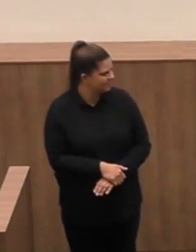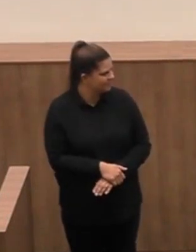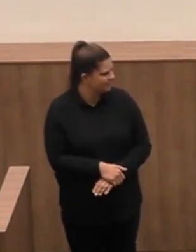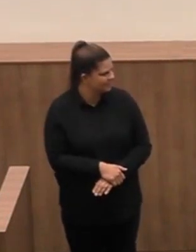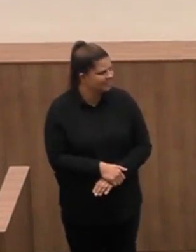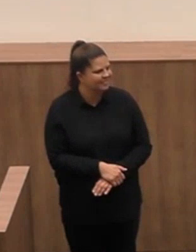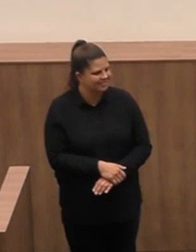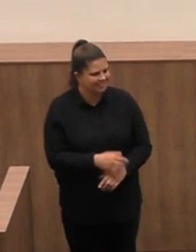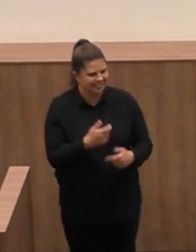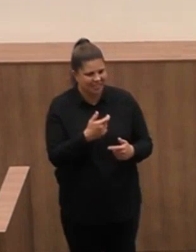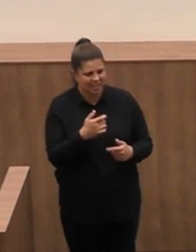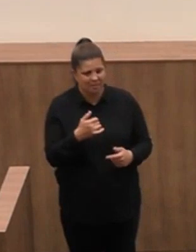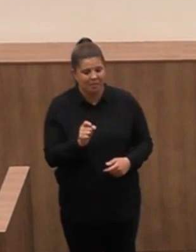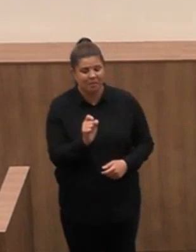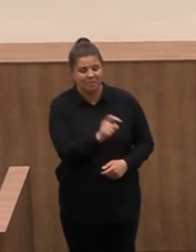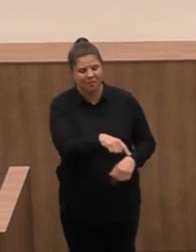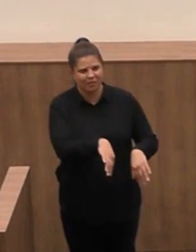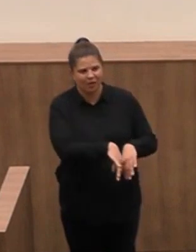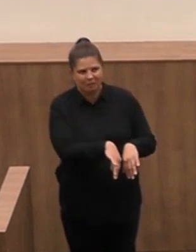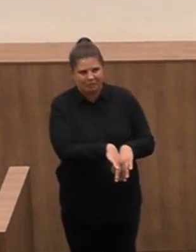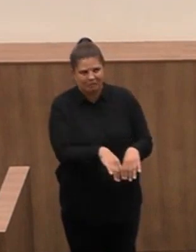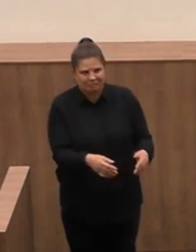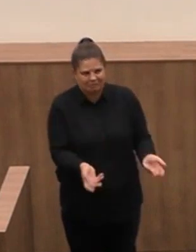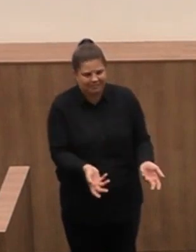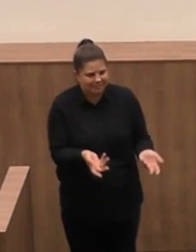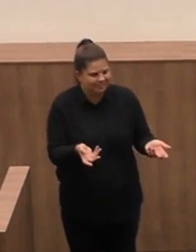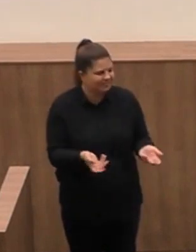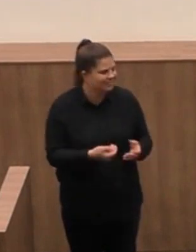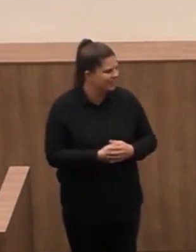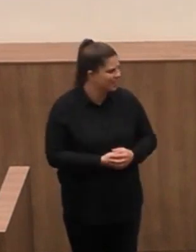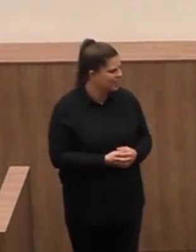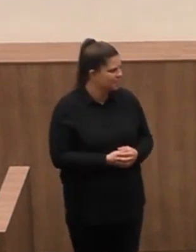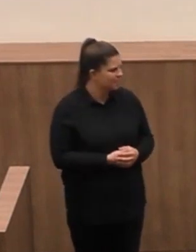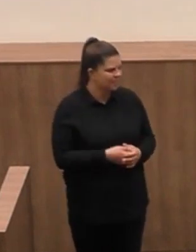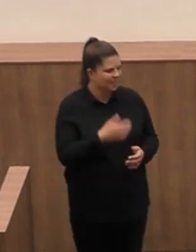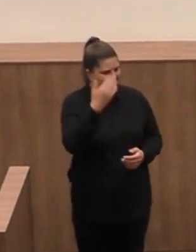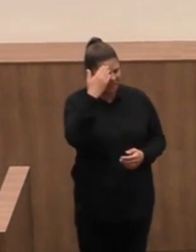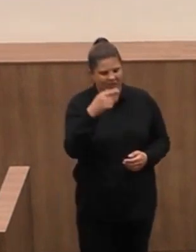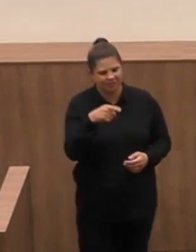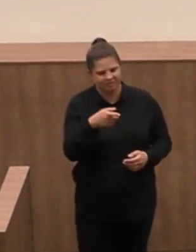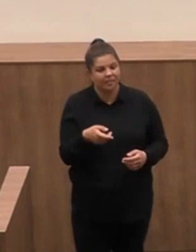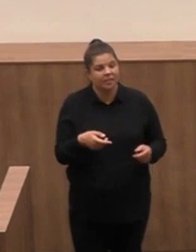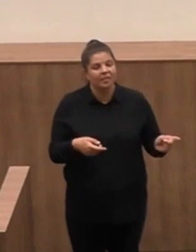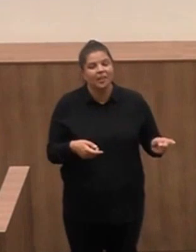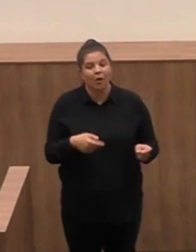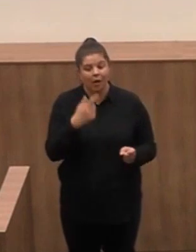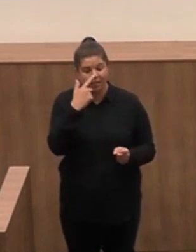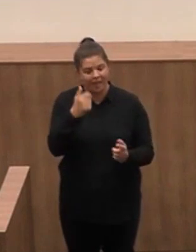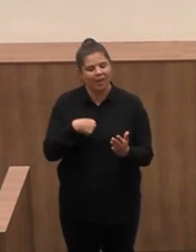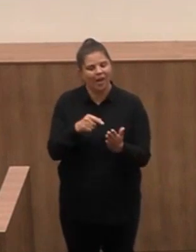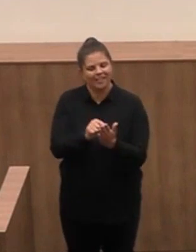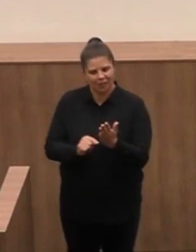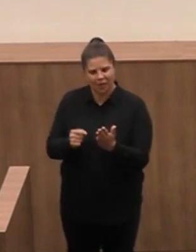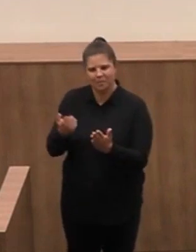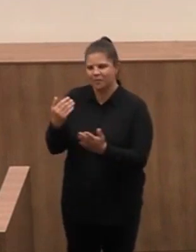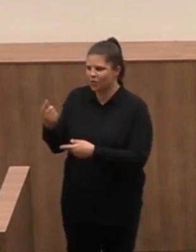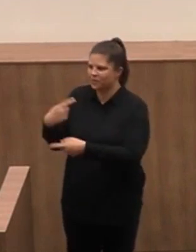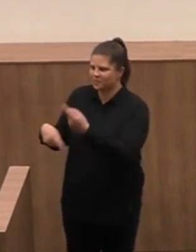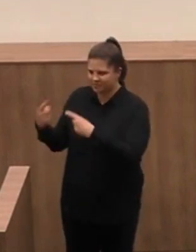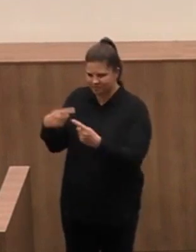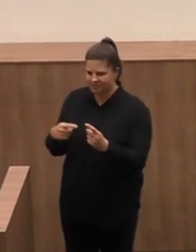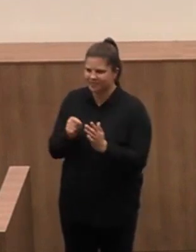They may have ended up in the rubbish bin and then we'll have got back to the provider. Right, yeah. So luckily I took notes when we had our